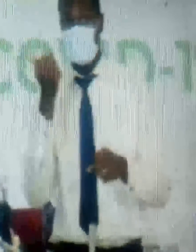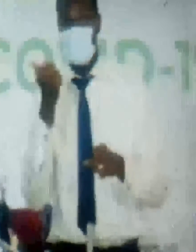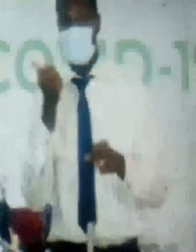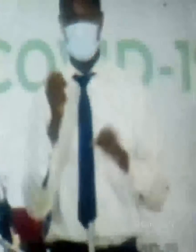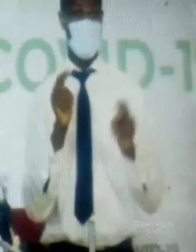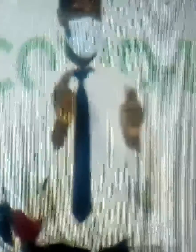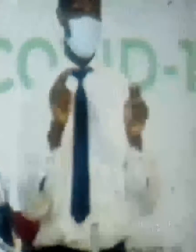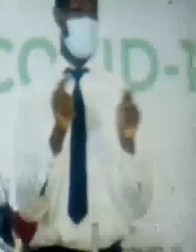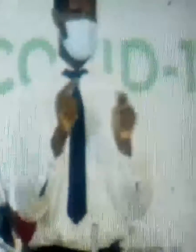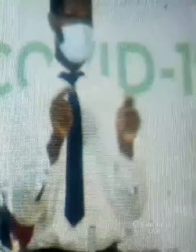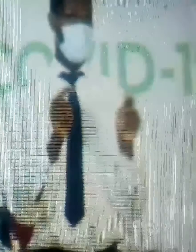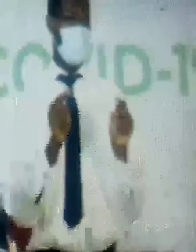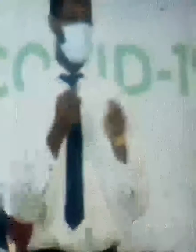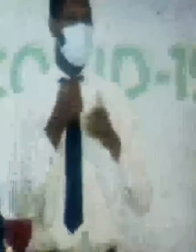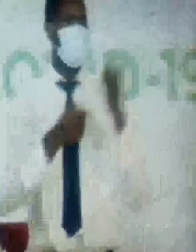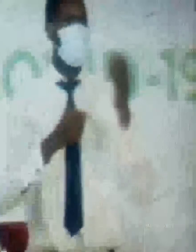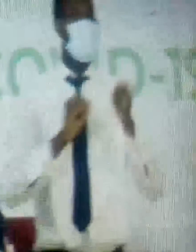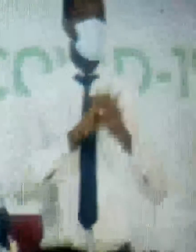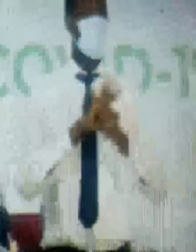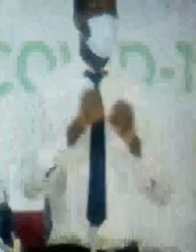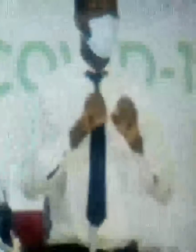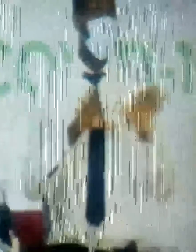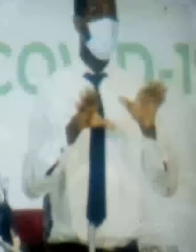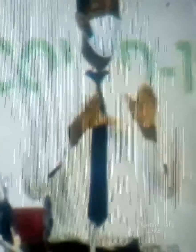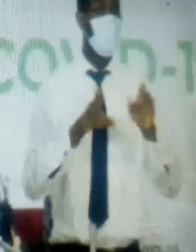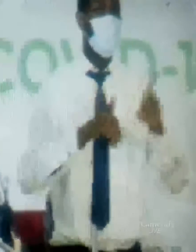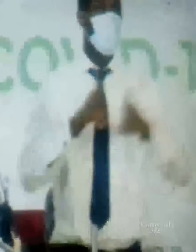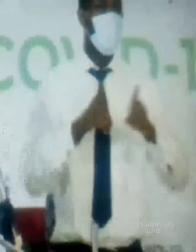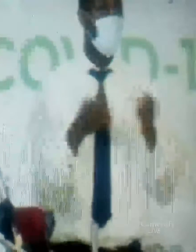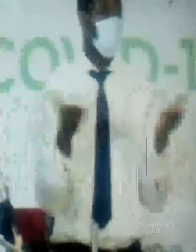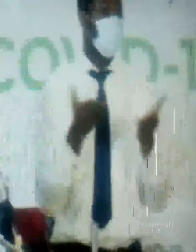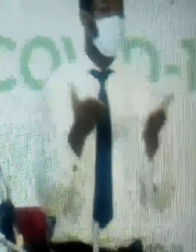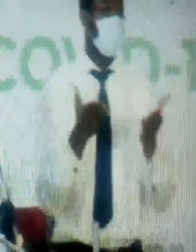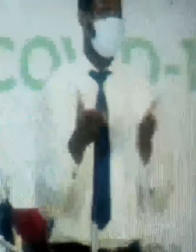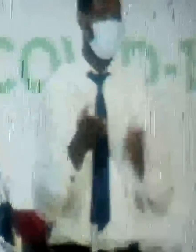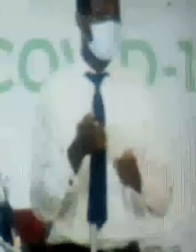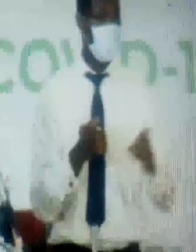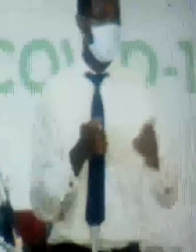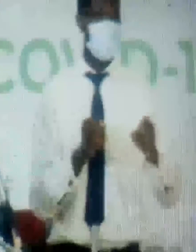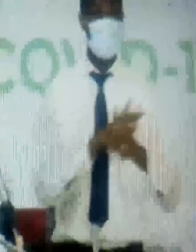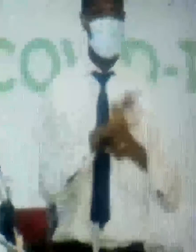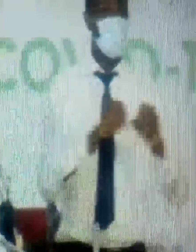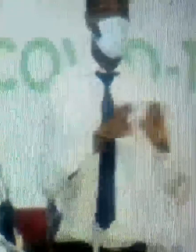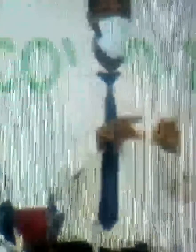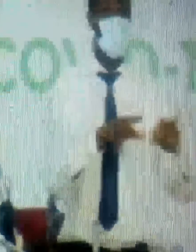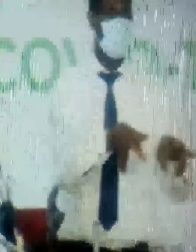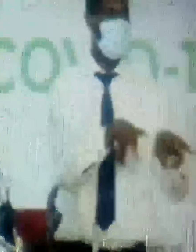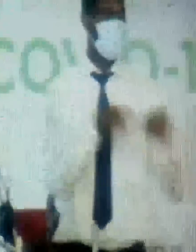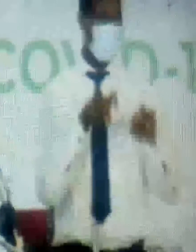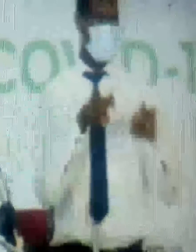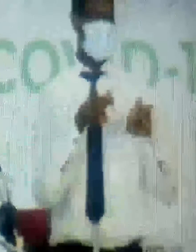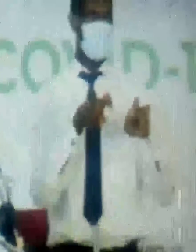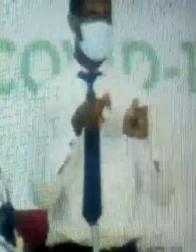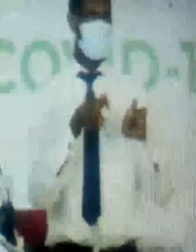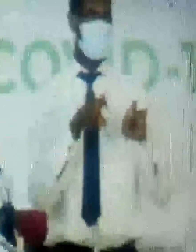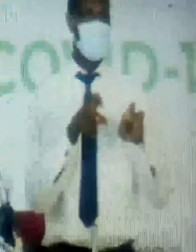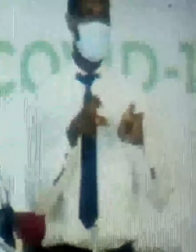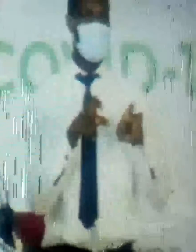COVID does, COVID is so selfish that it attracts the attention of everyone,